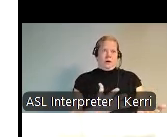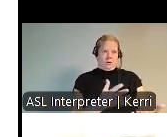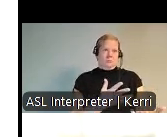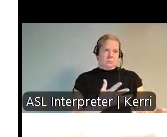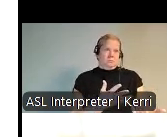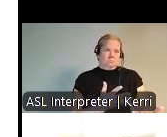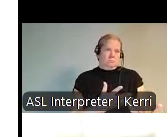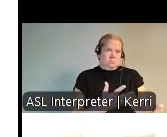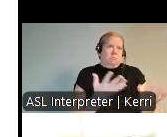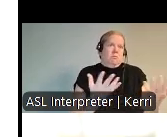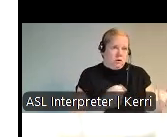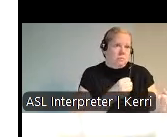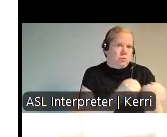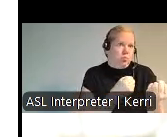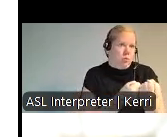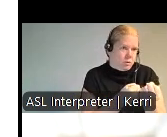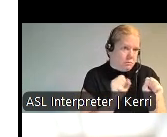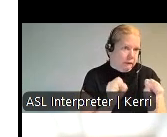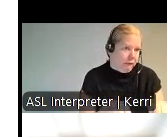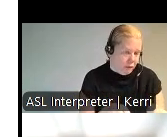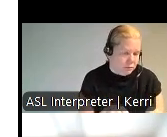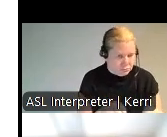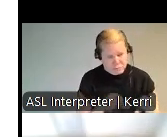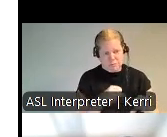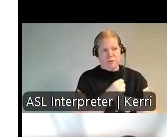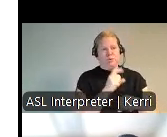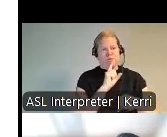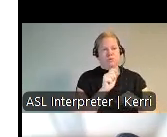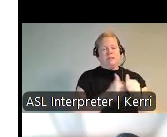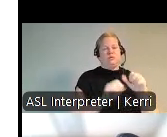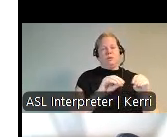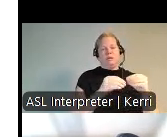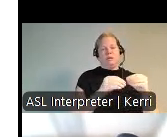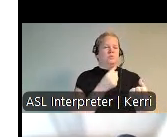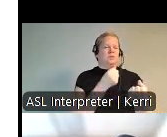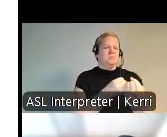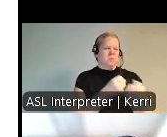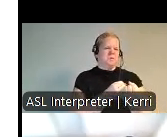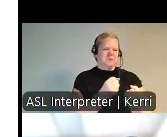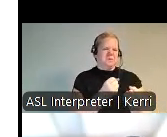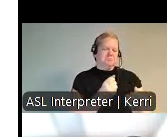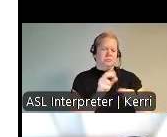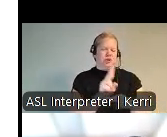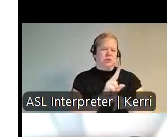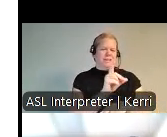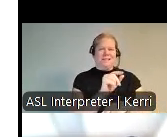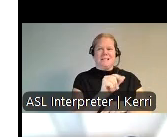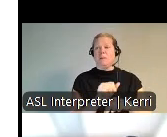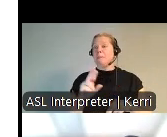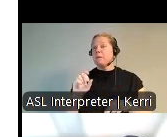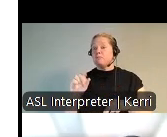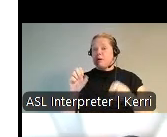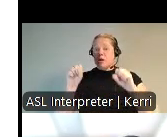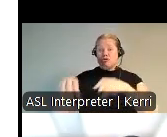support as is feasible to support different organizations using this data for action. So I believe Rebecca